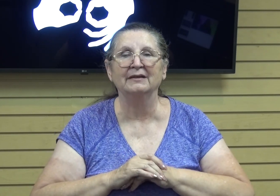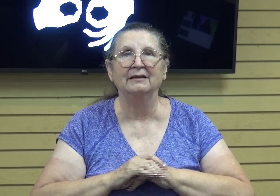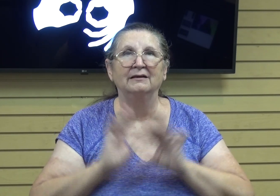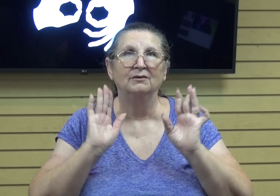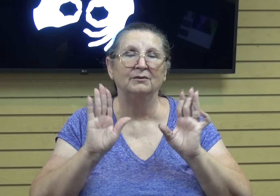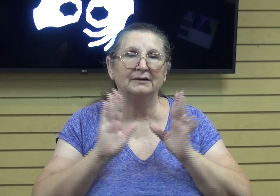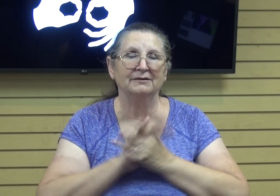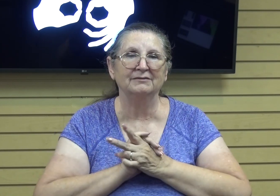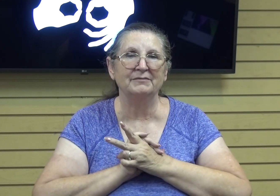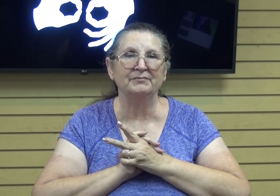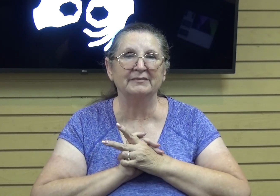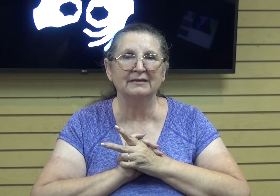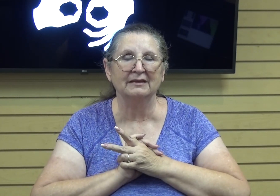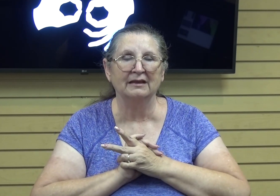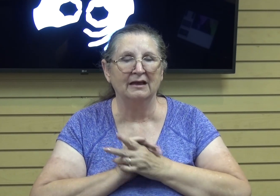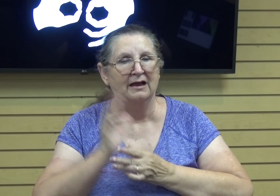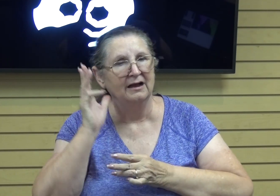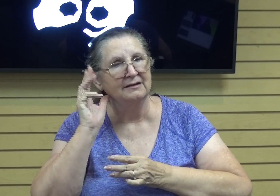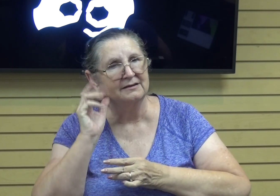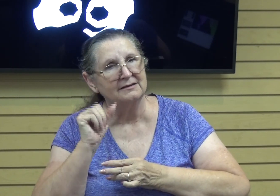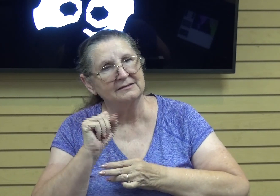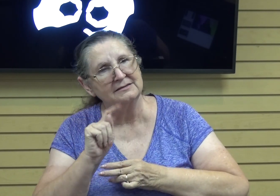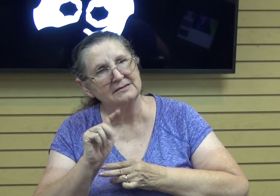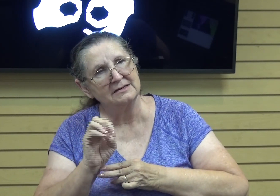And as I was listening to Steve yesterday